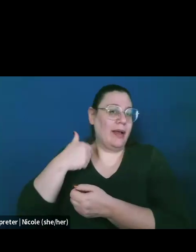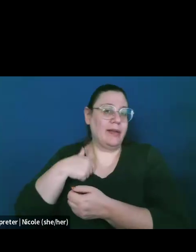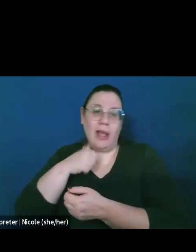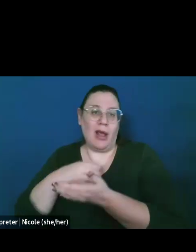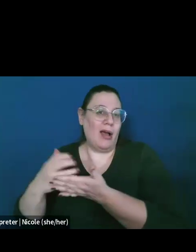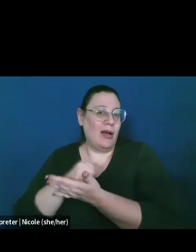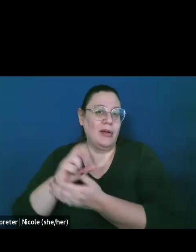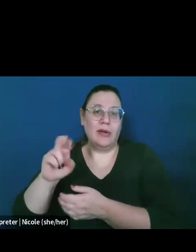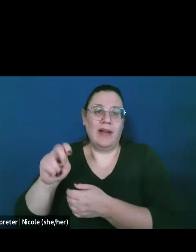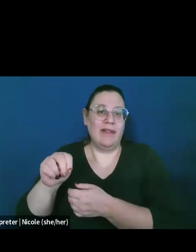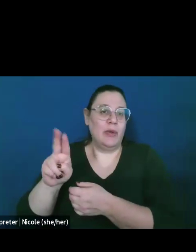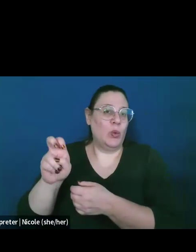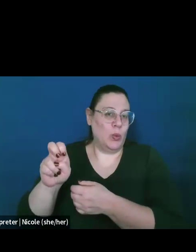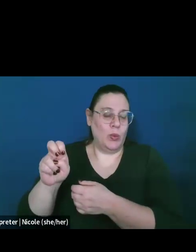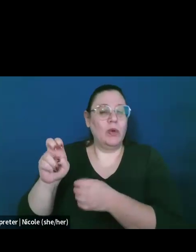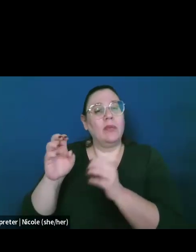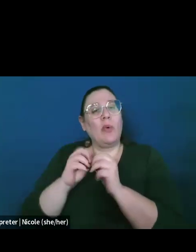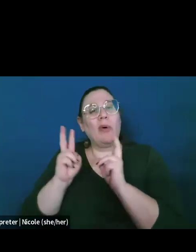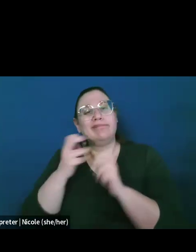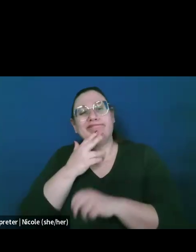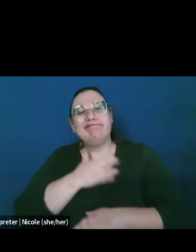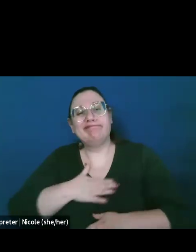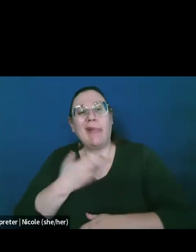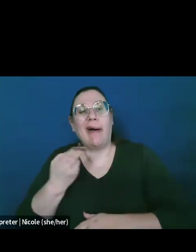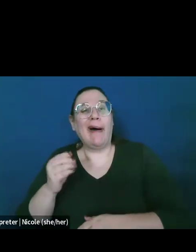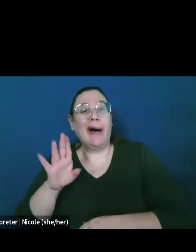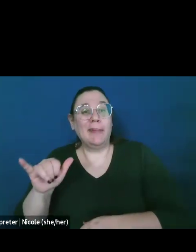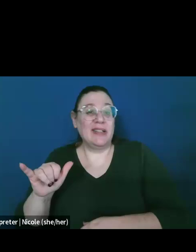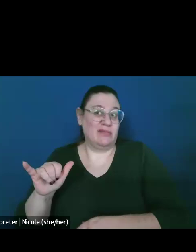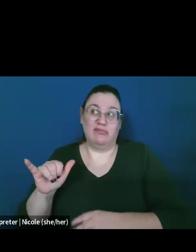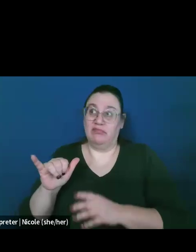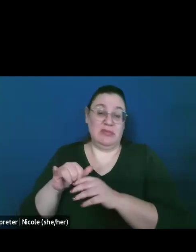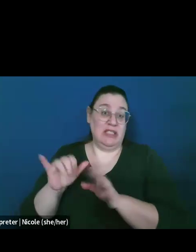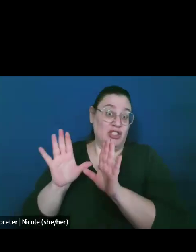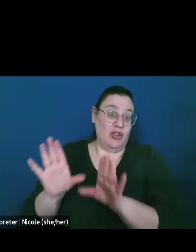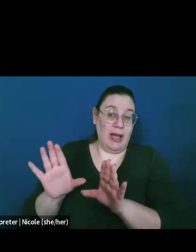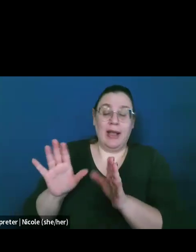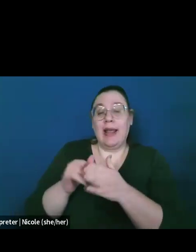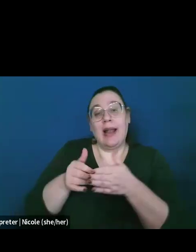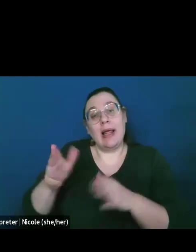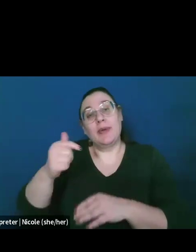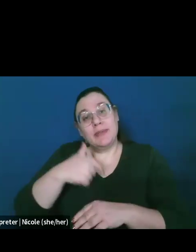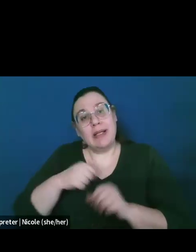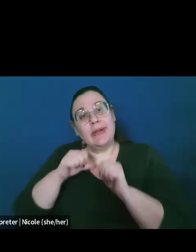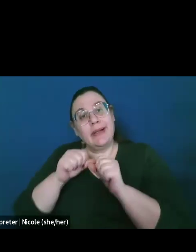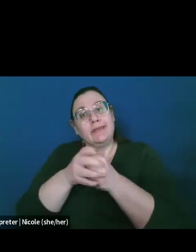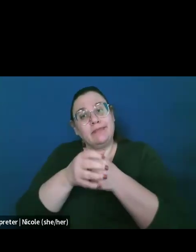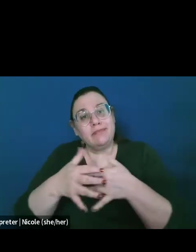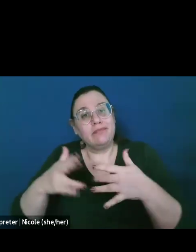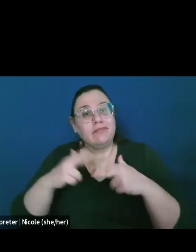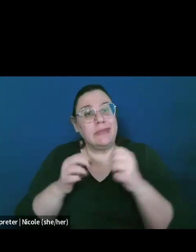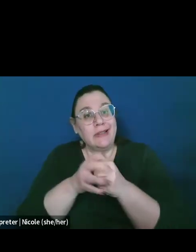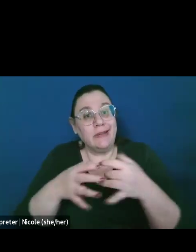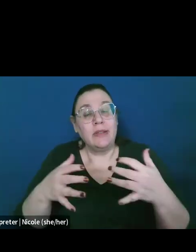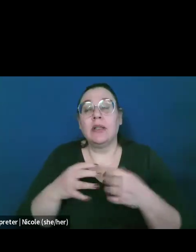revenue. So it was more of a hobby situation, which is great, and also like allows me to continue to build. But